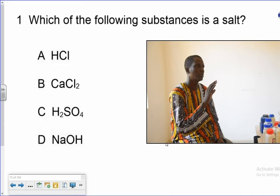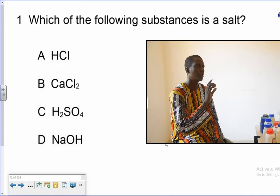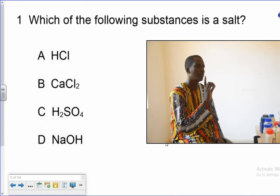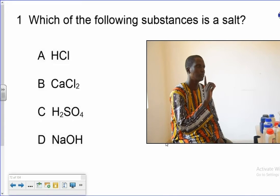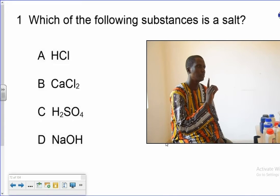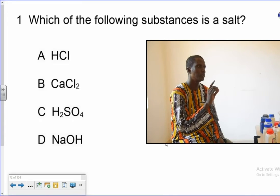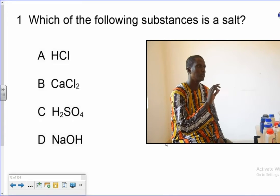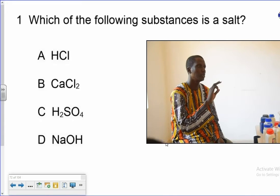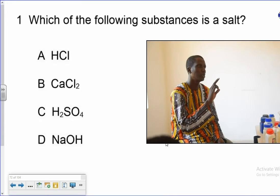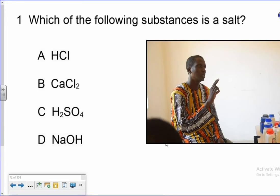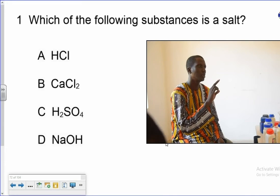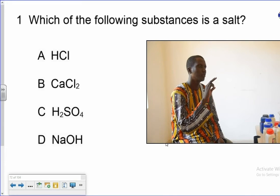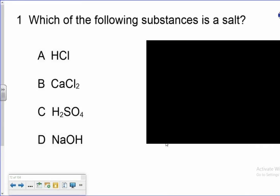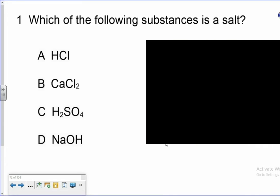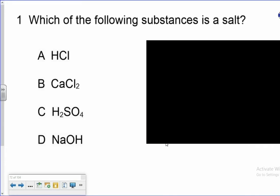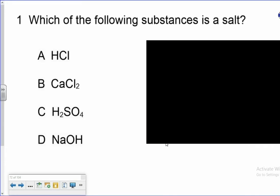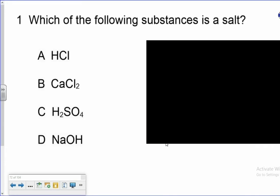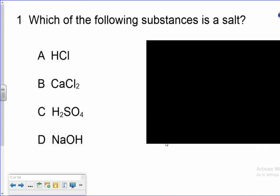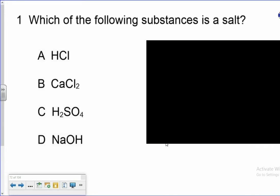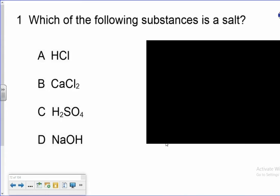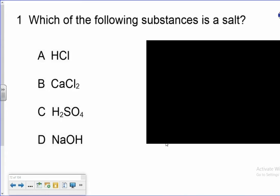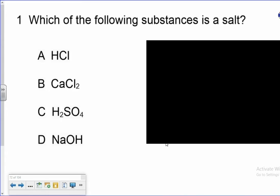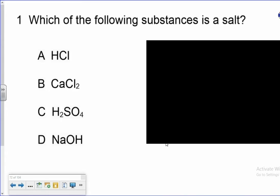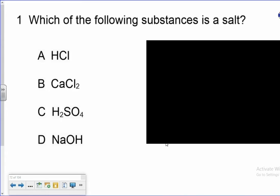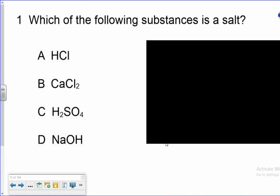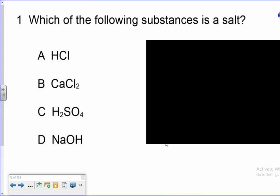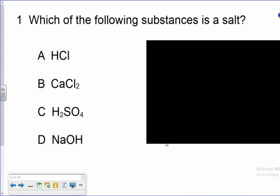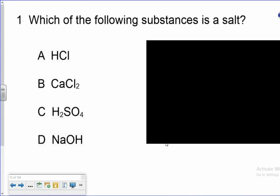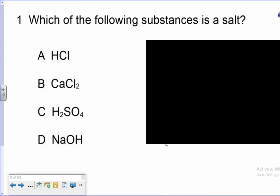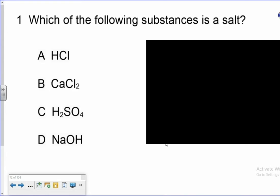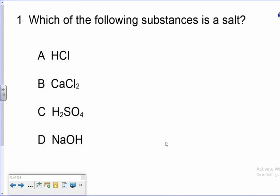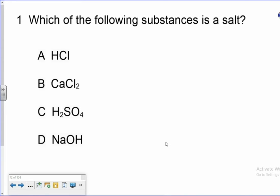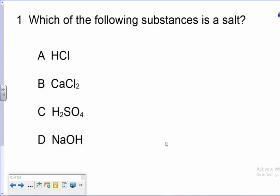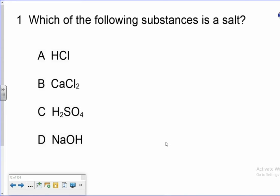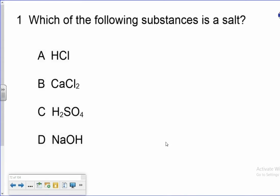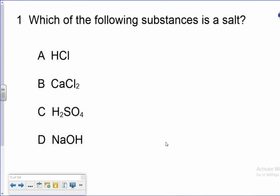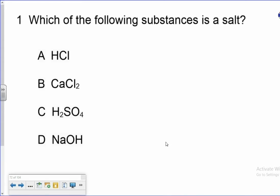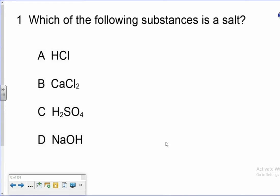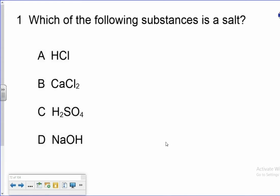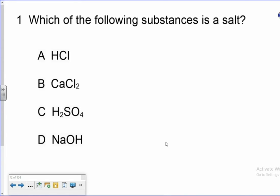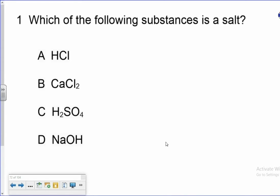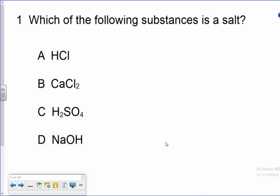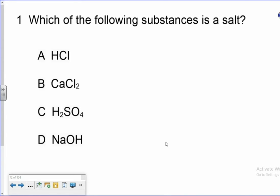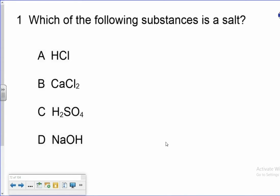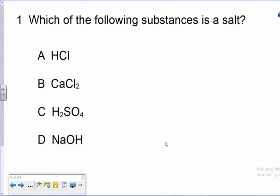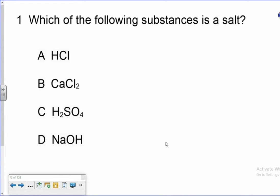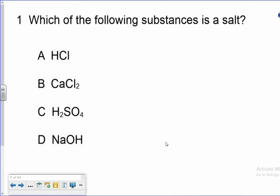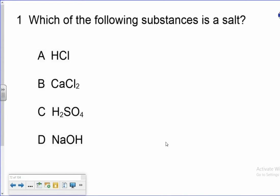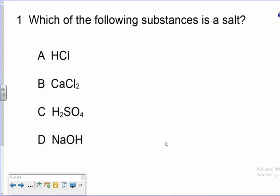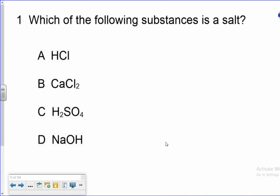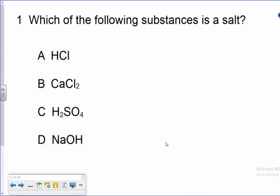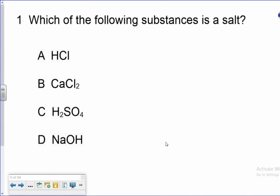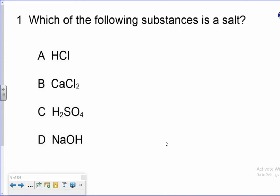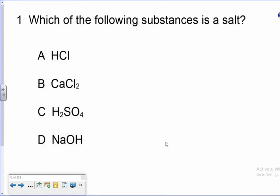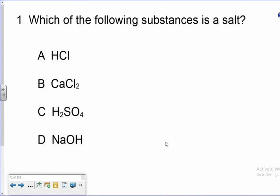following substance is a salt? What is the correct answer? Is option